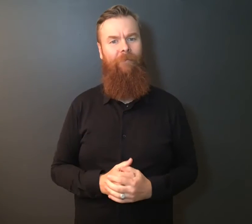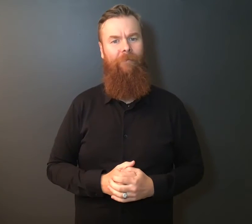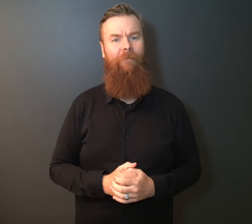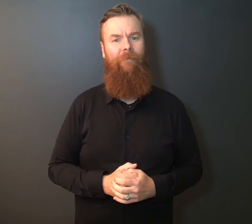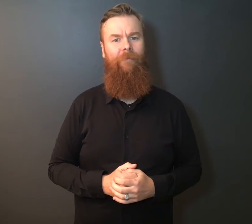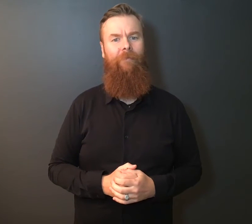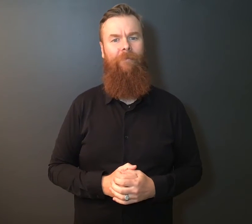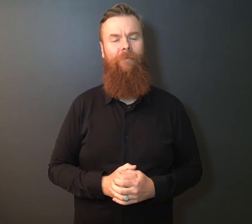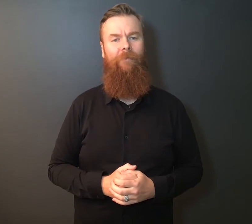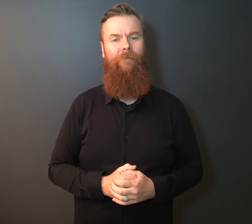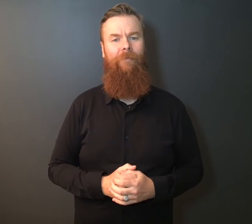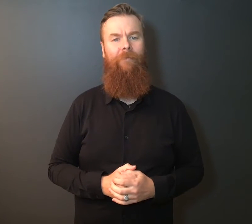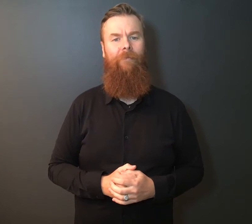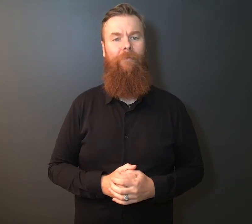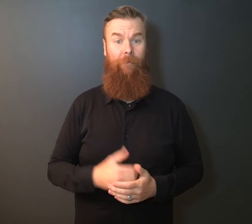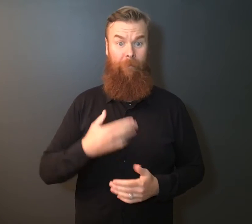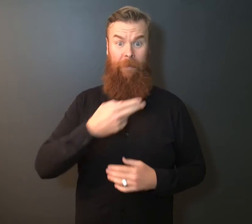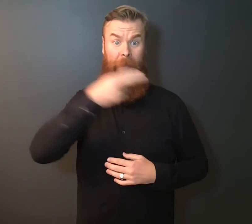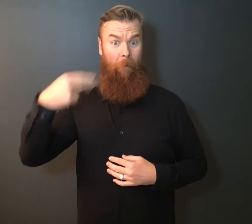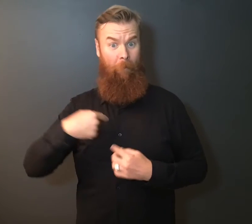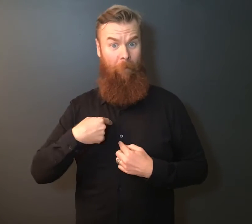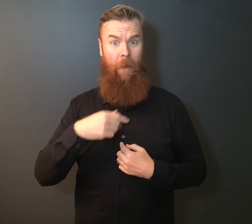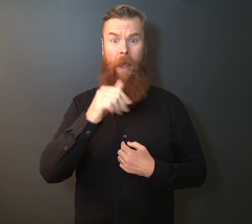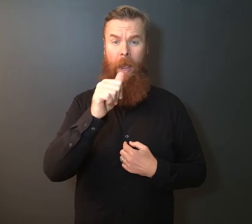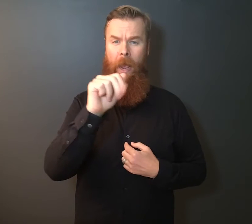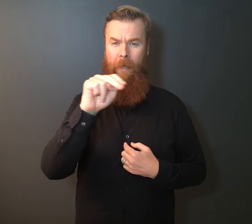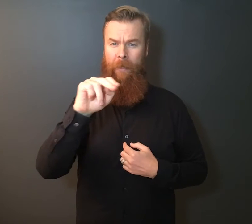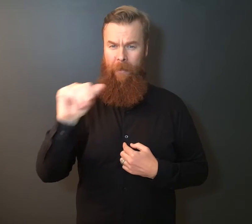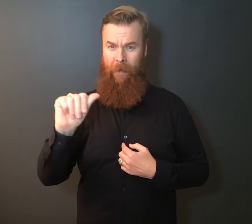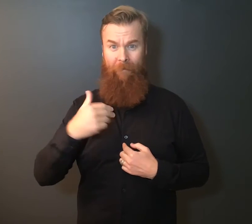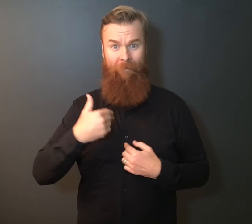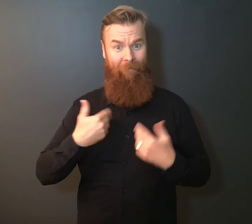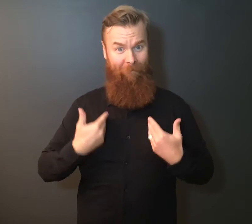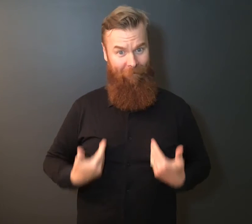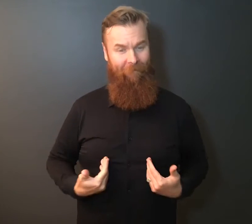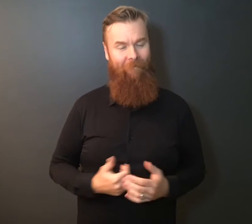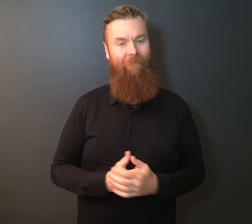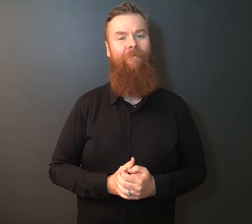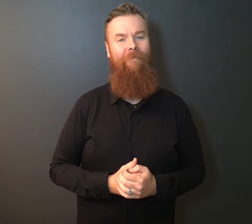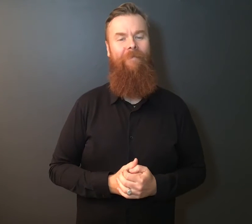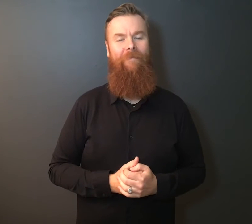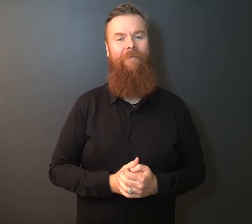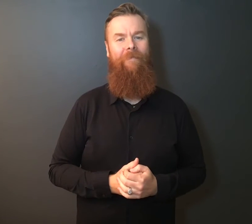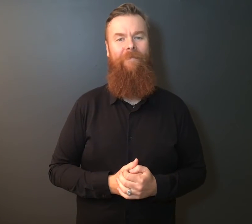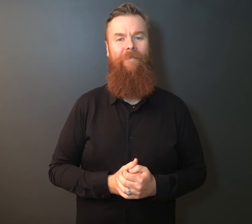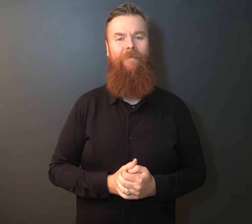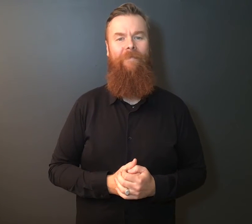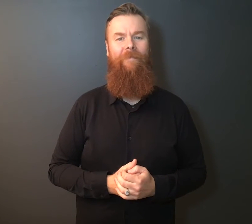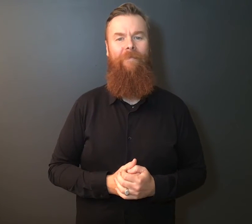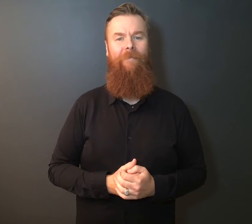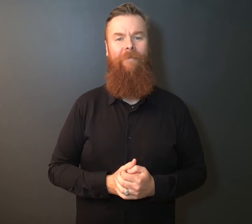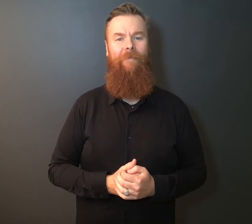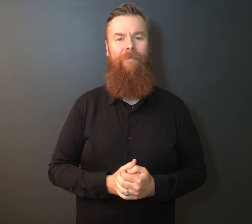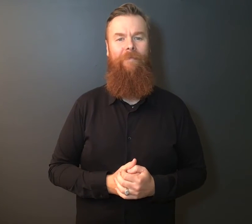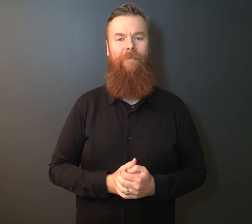My name is Anna Bulayeva, and I am from UNICEF Disability section. Let me walk you through some